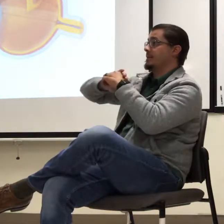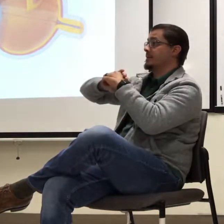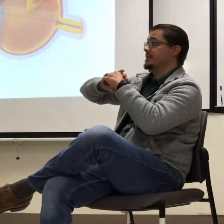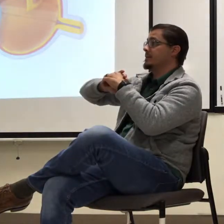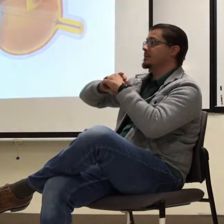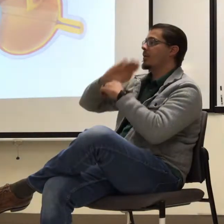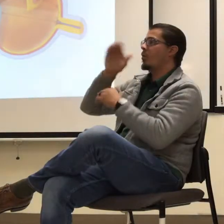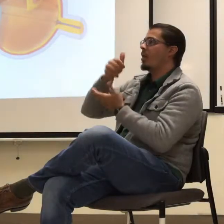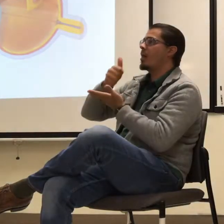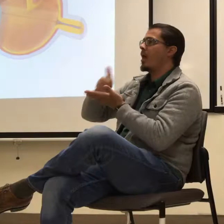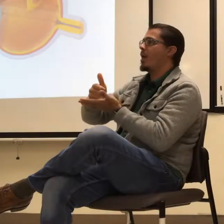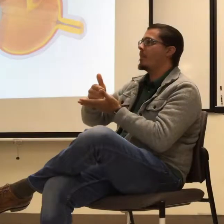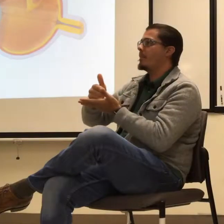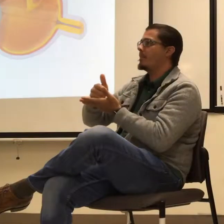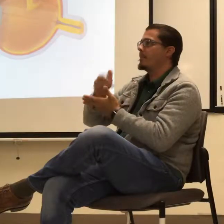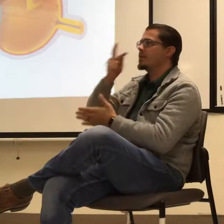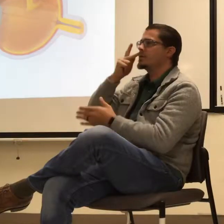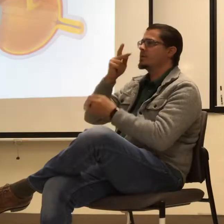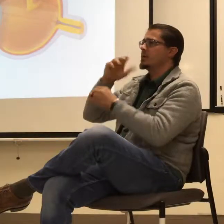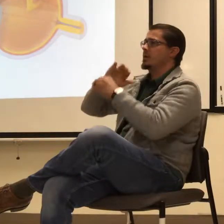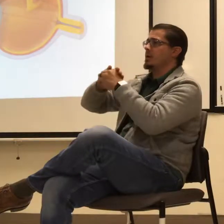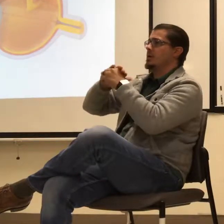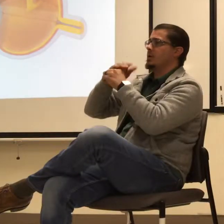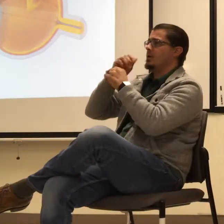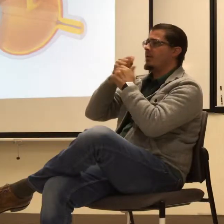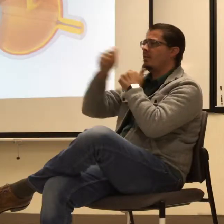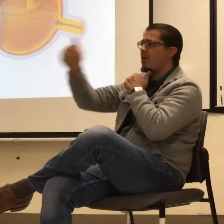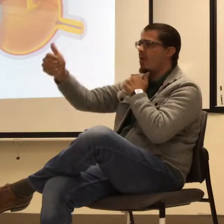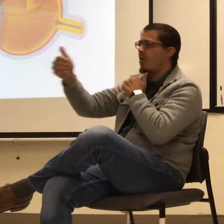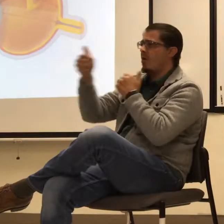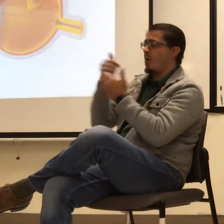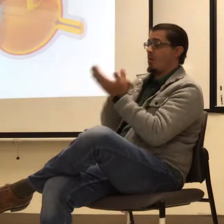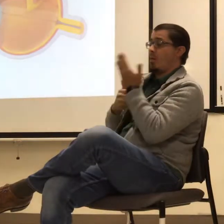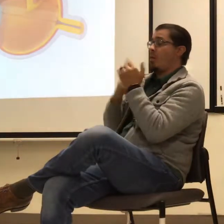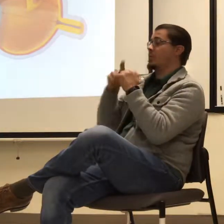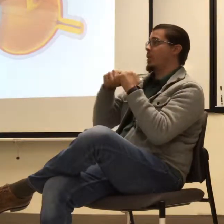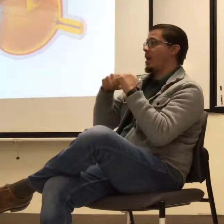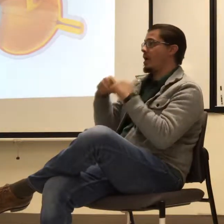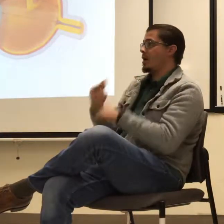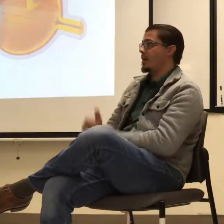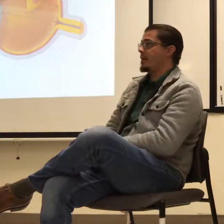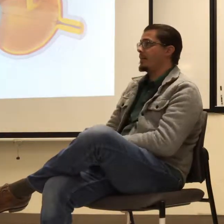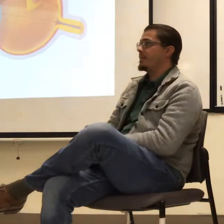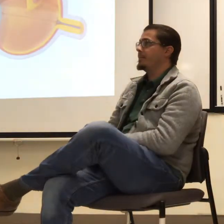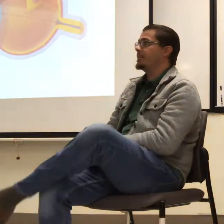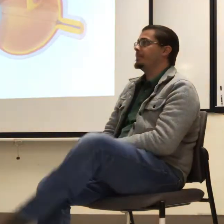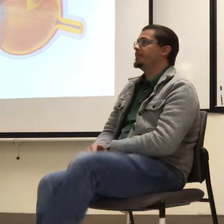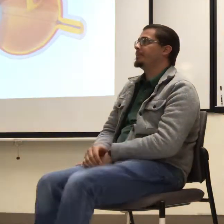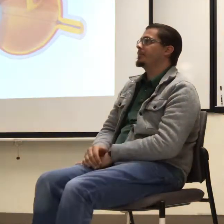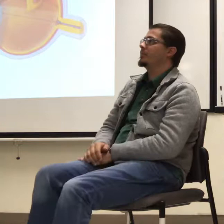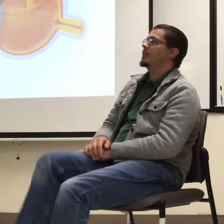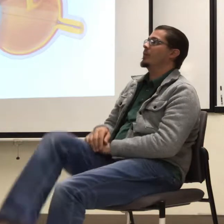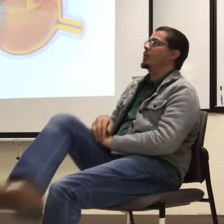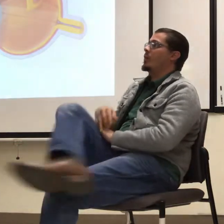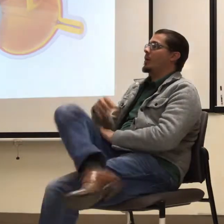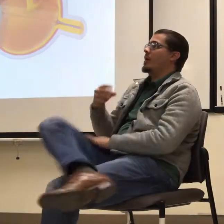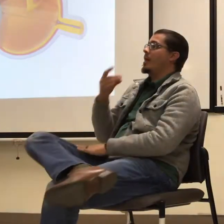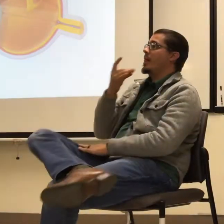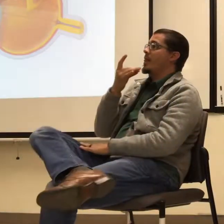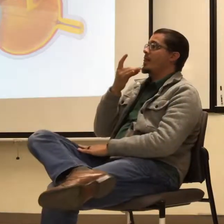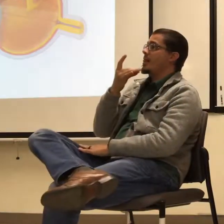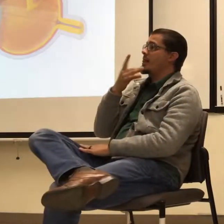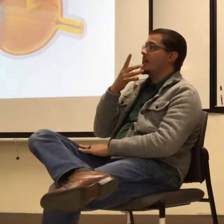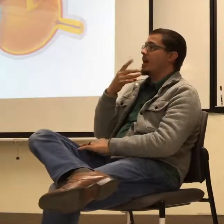help you see far or near, okay, depending. So when you let light in, you have to